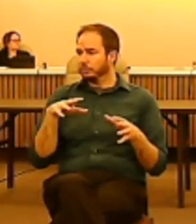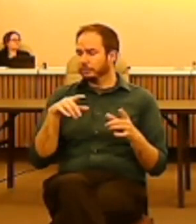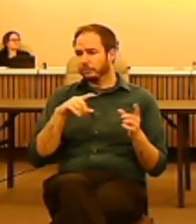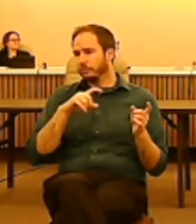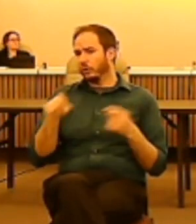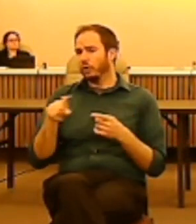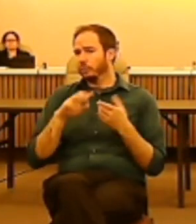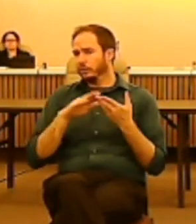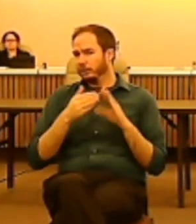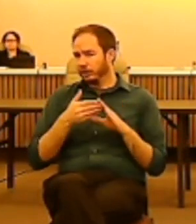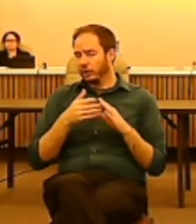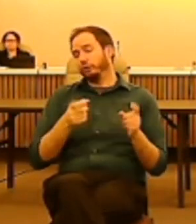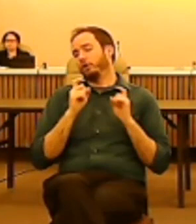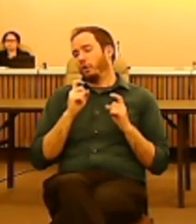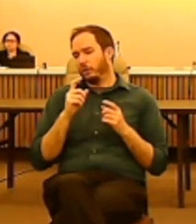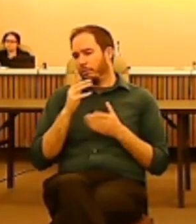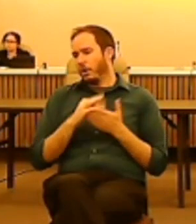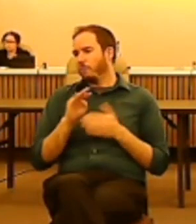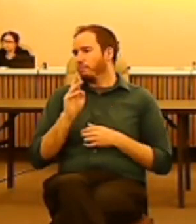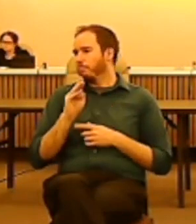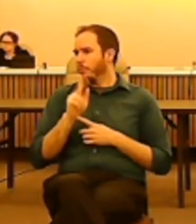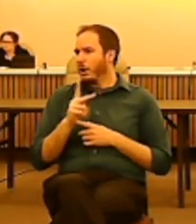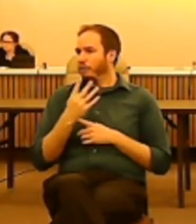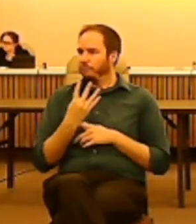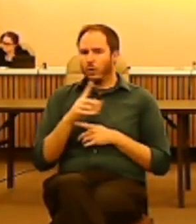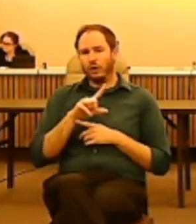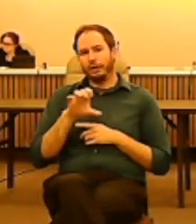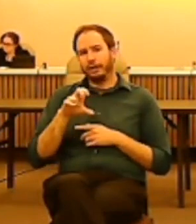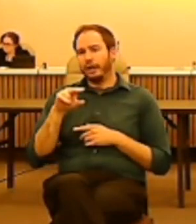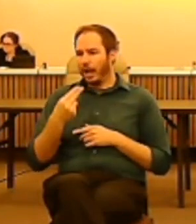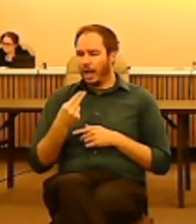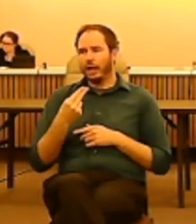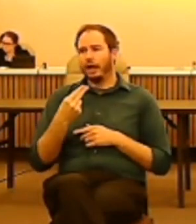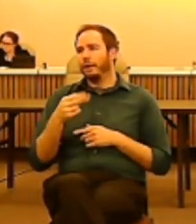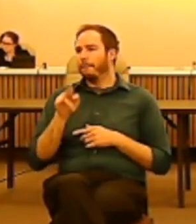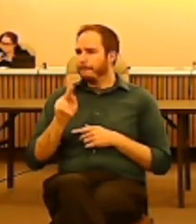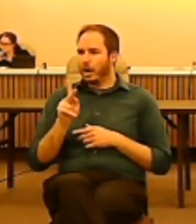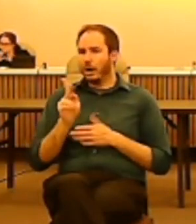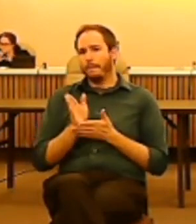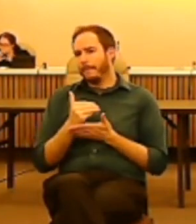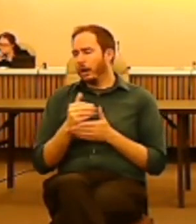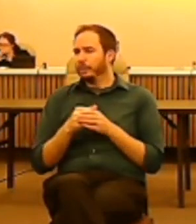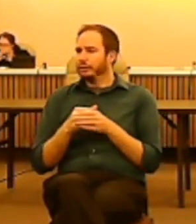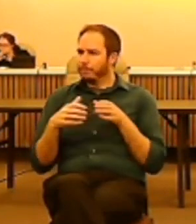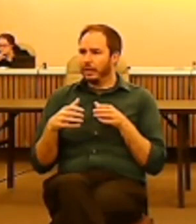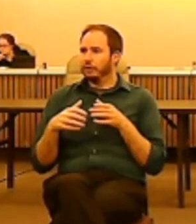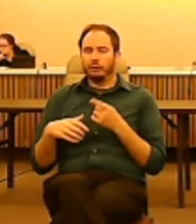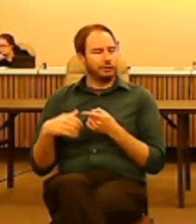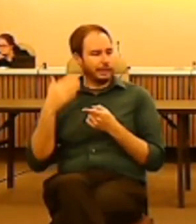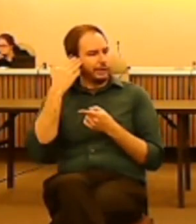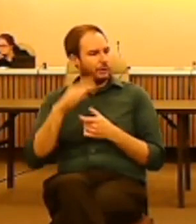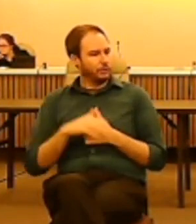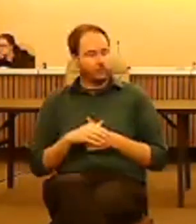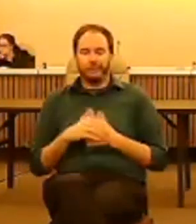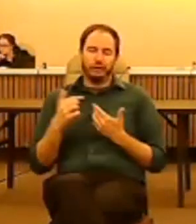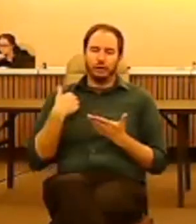donated to the town as part of the Mark IV Lehigh Park apartment expansion? Yeah,